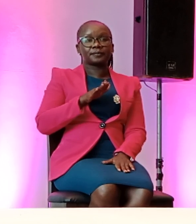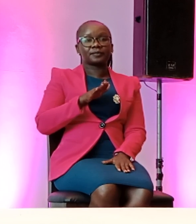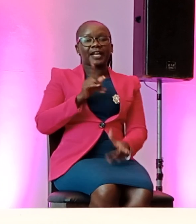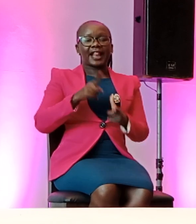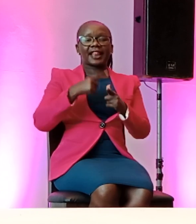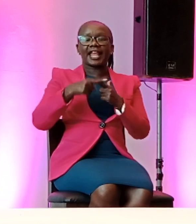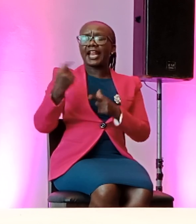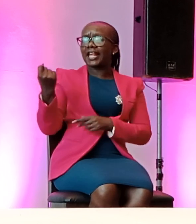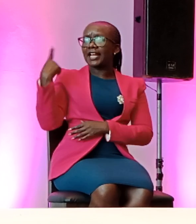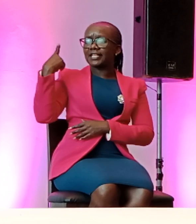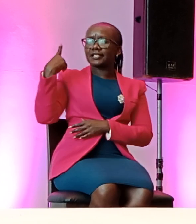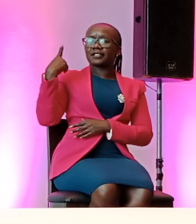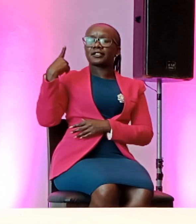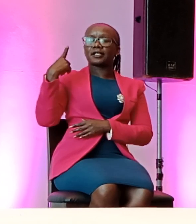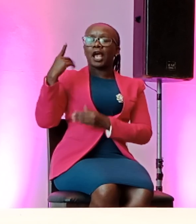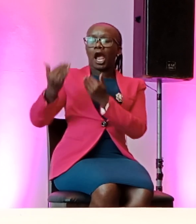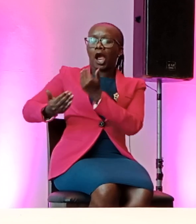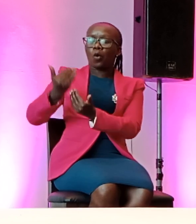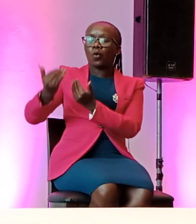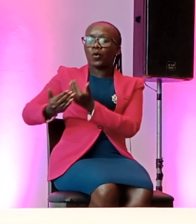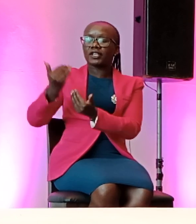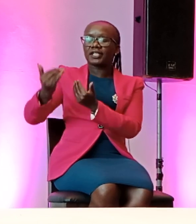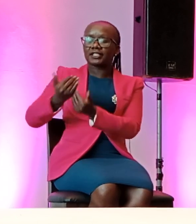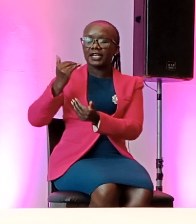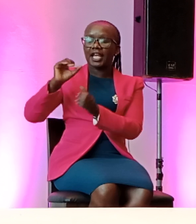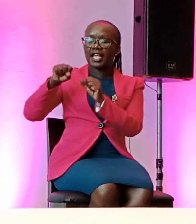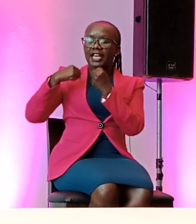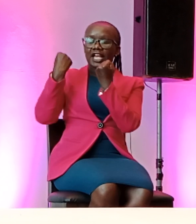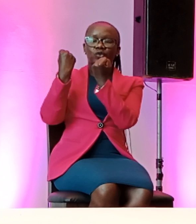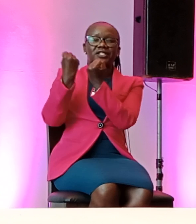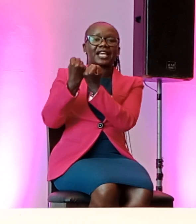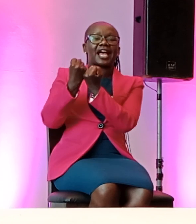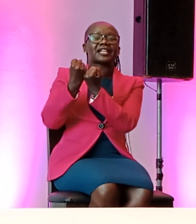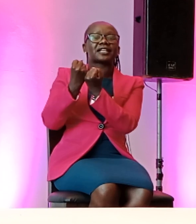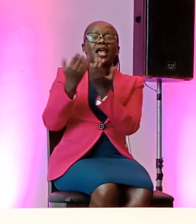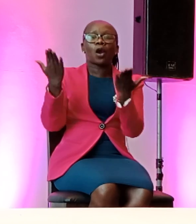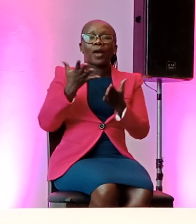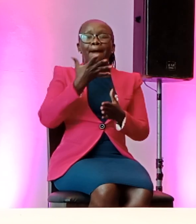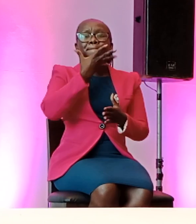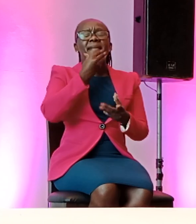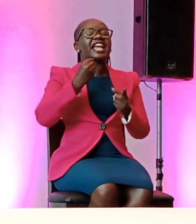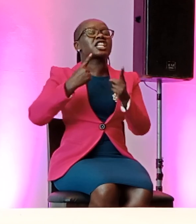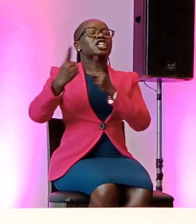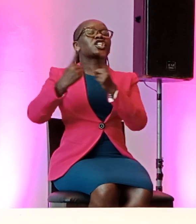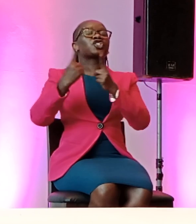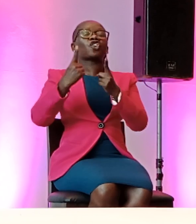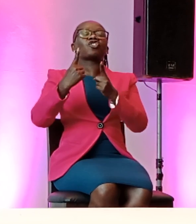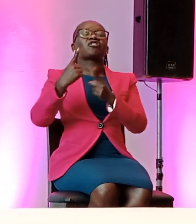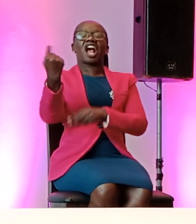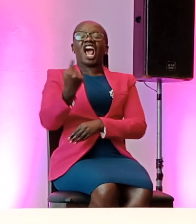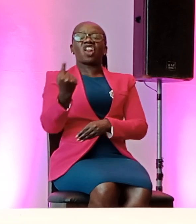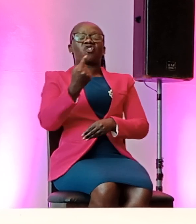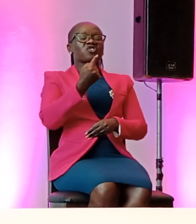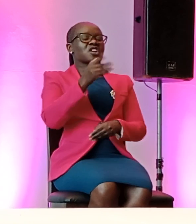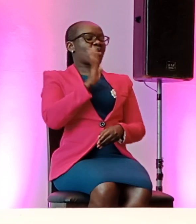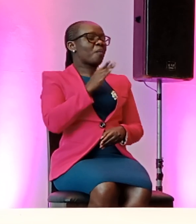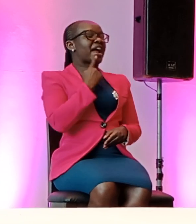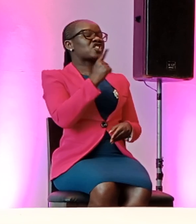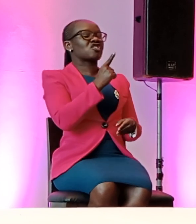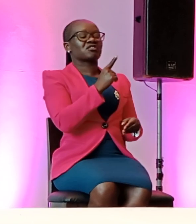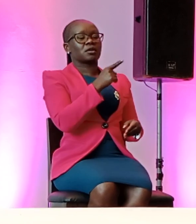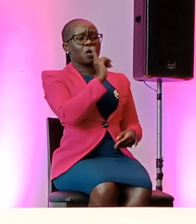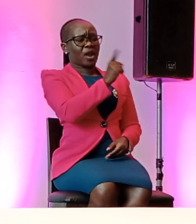Then I realized I was raised in a patriarchal society, where when men are talking, no woman should be around first. When